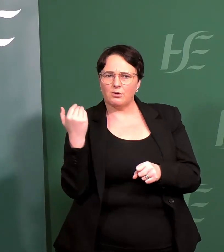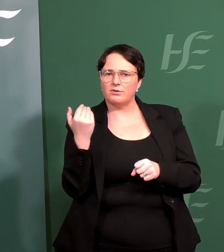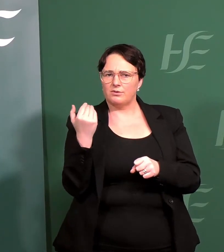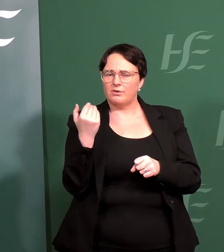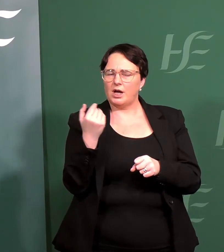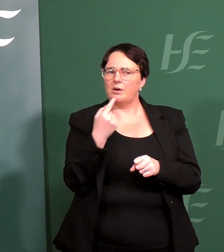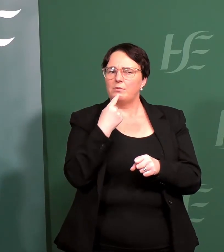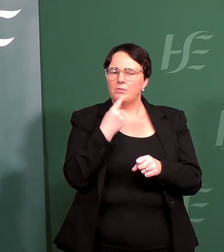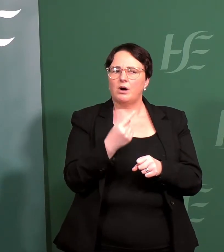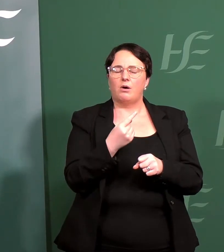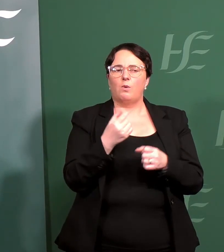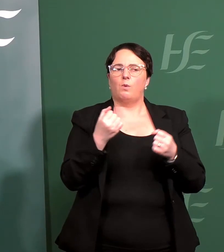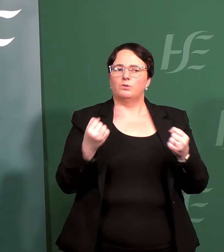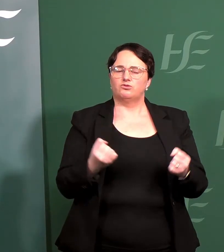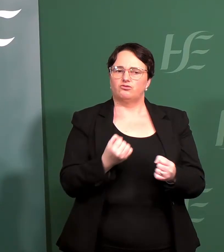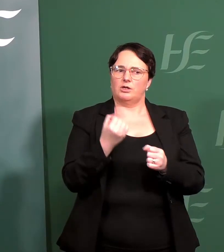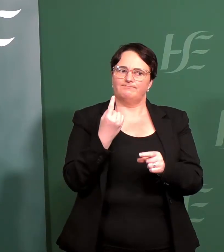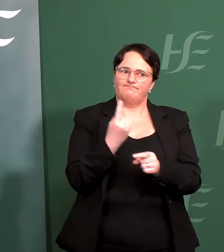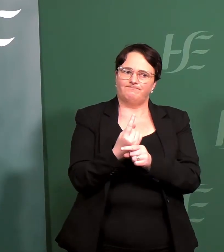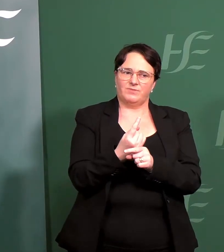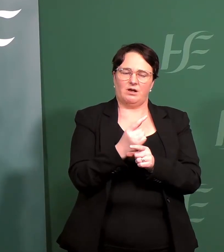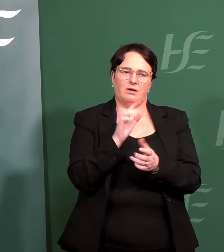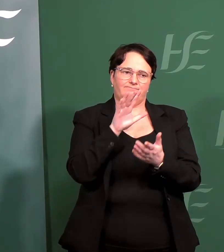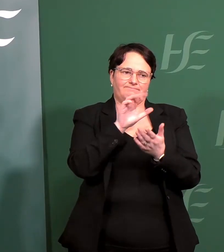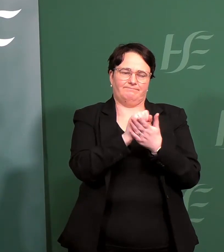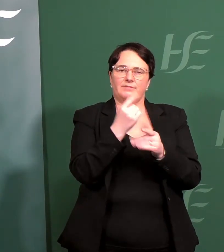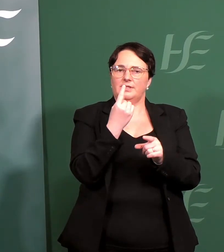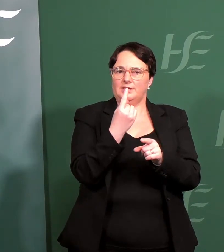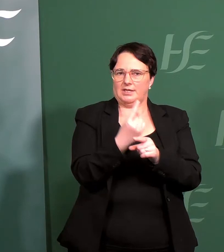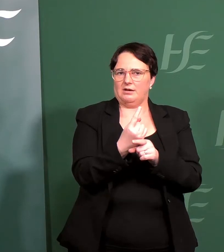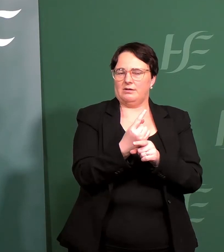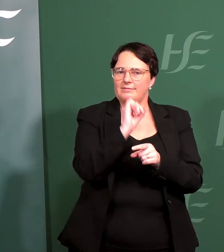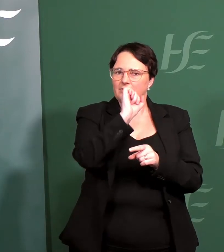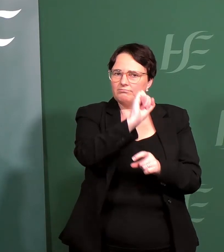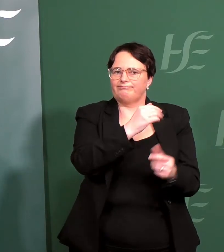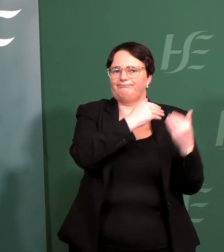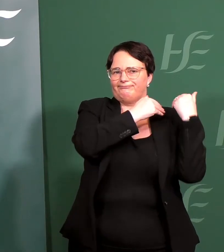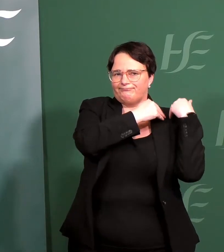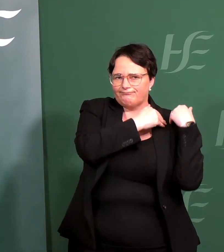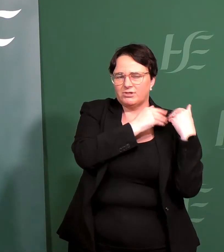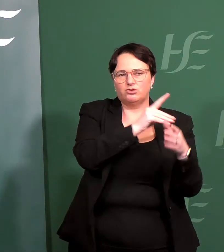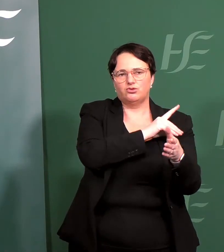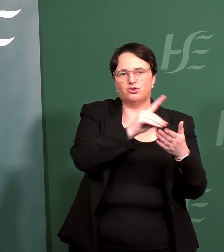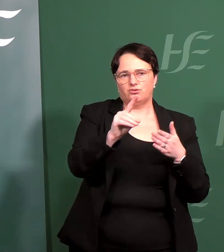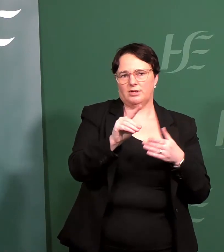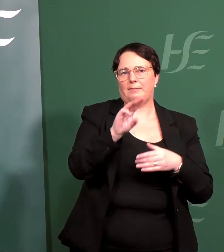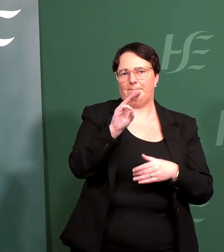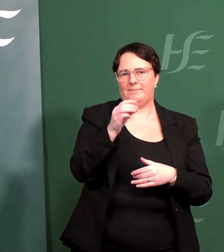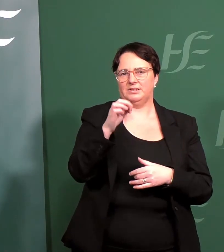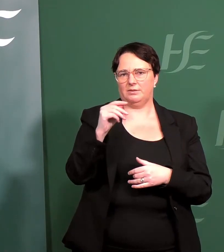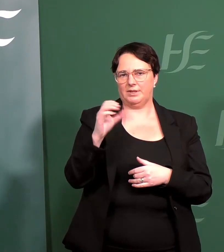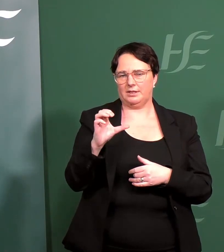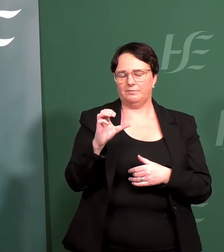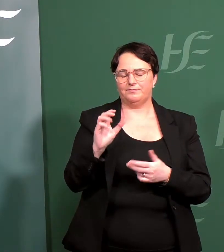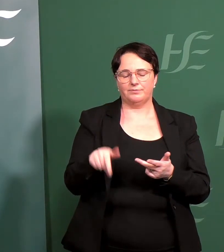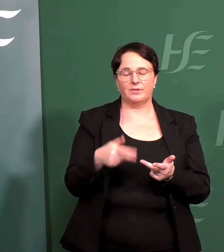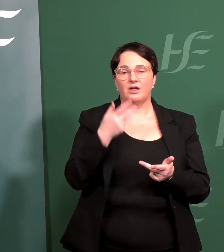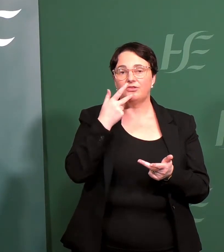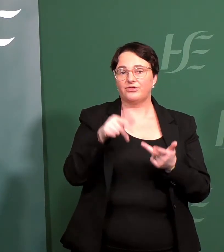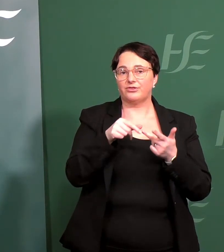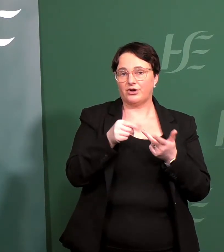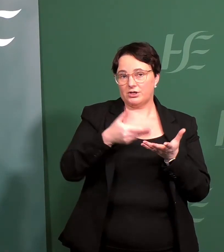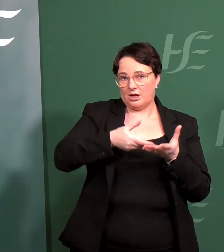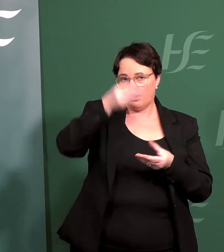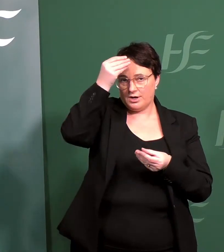to prominence and to the fore in relation to their role in a pandemic. Third learning has